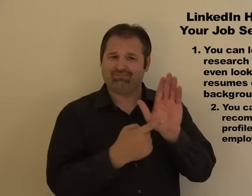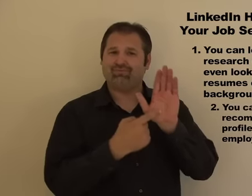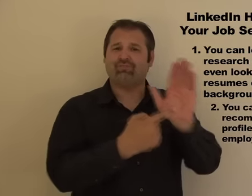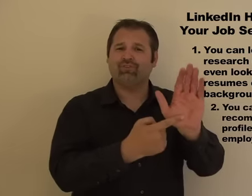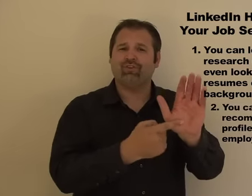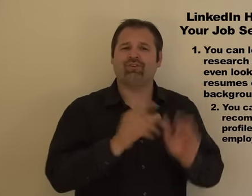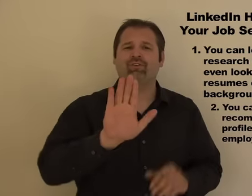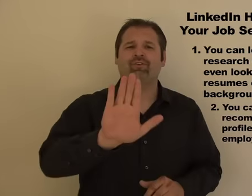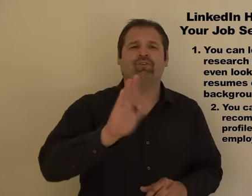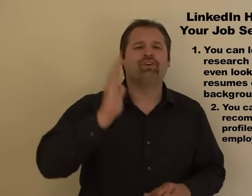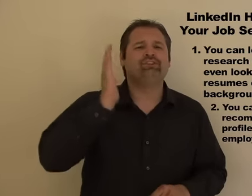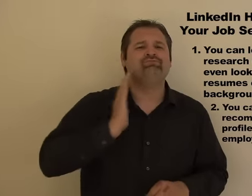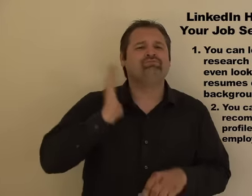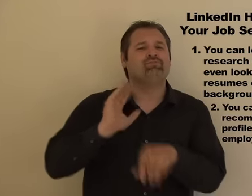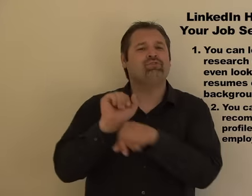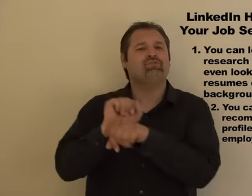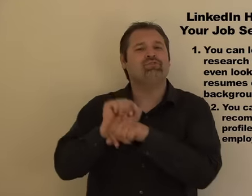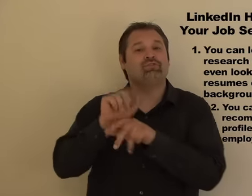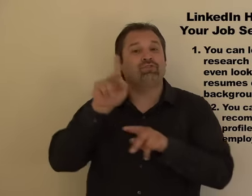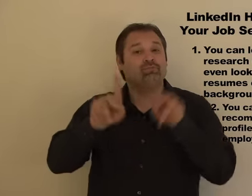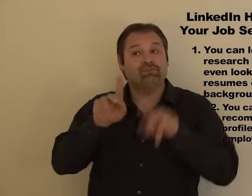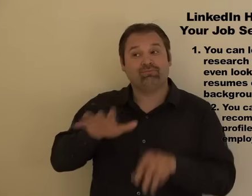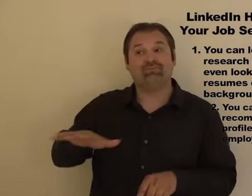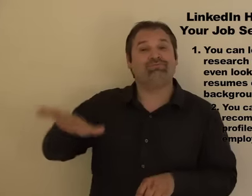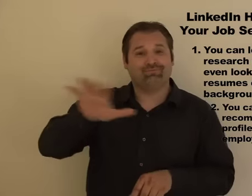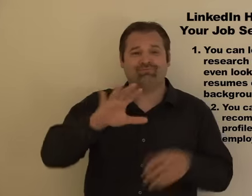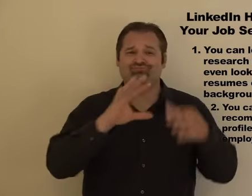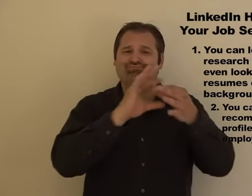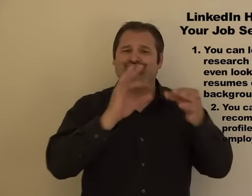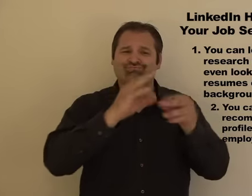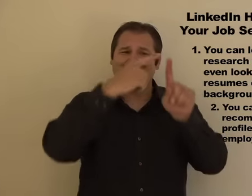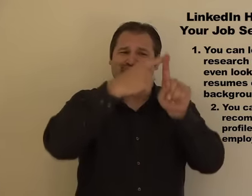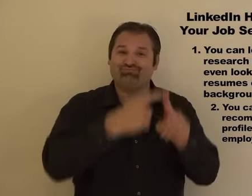You can post recommendations on your profile from former employers.